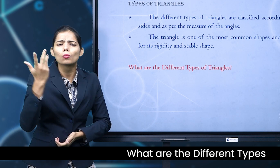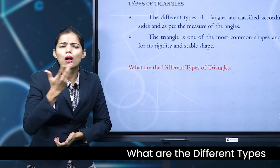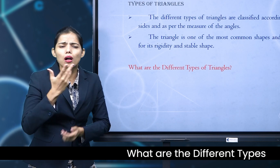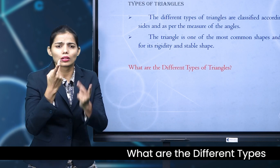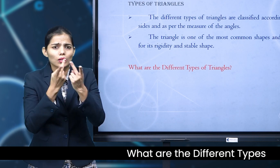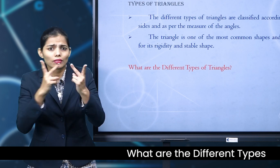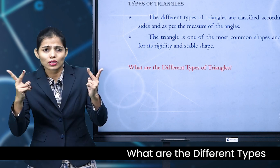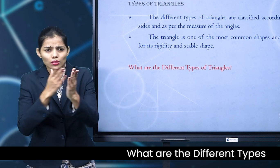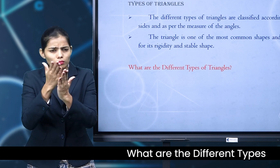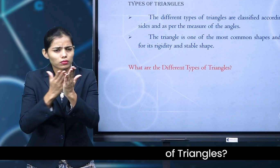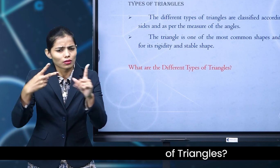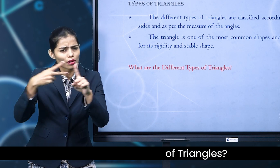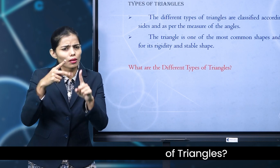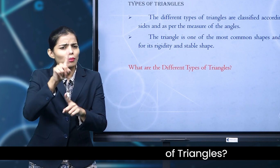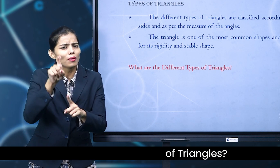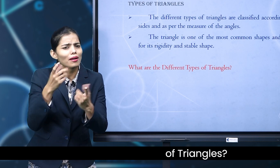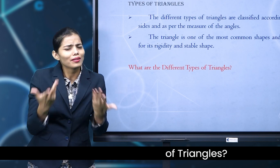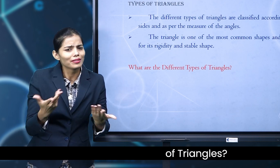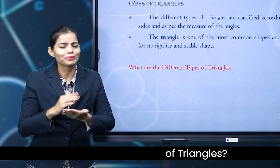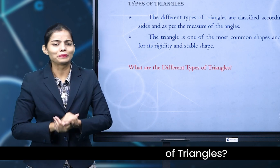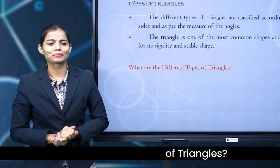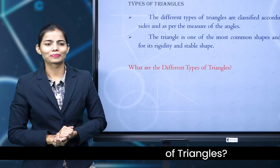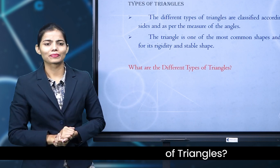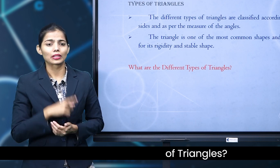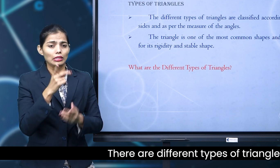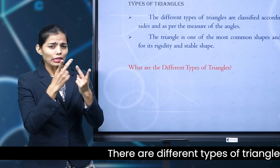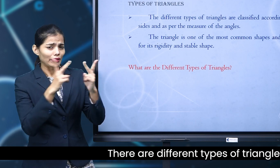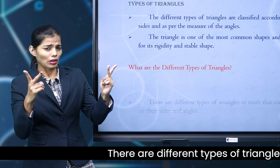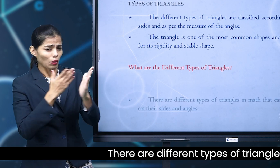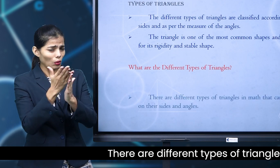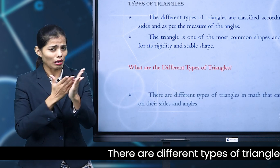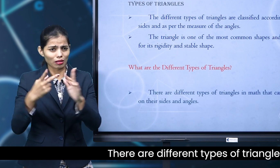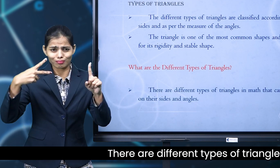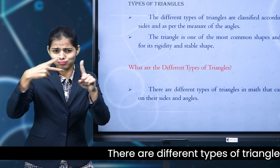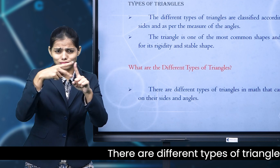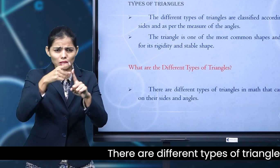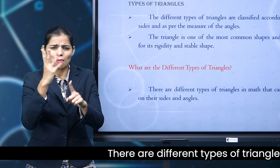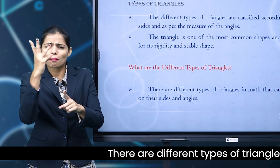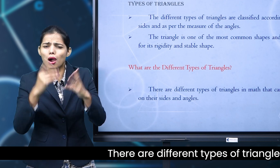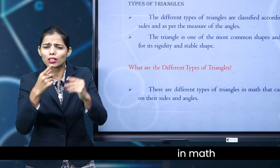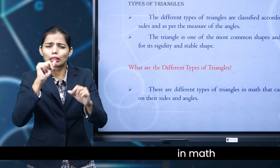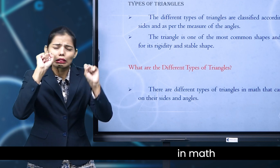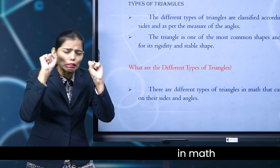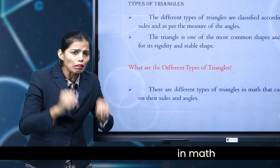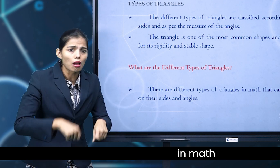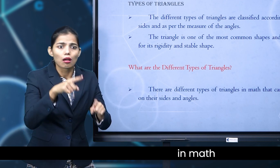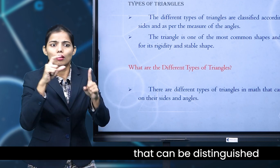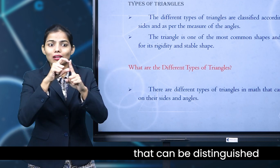What are the different types of triangles? There are different types of triangles in math that can